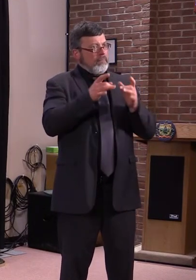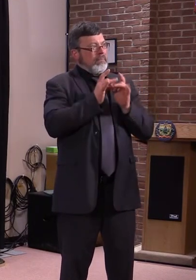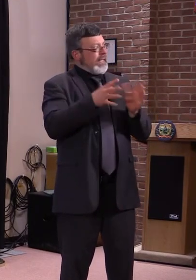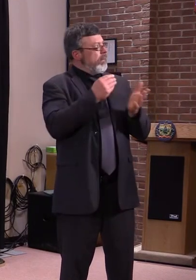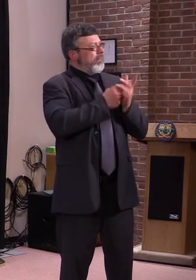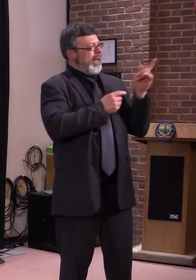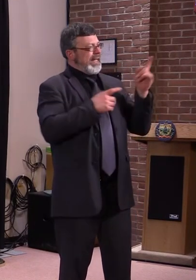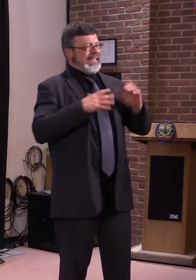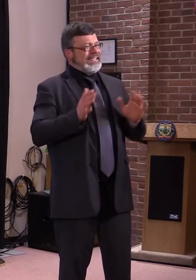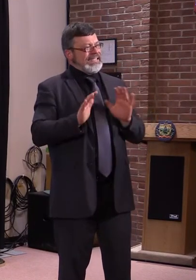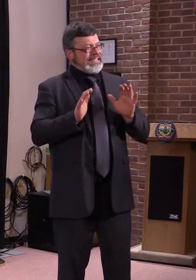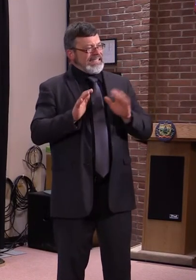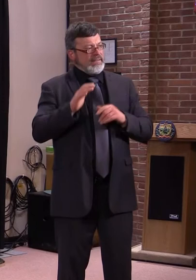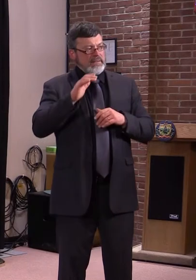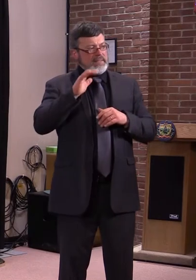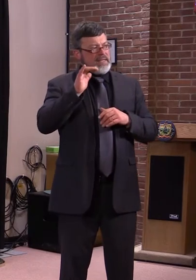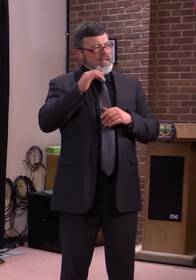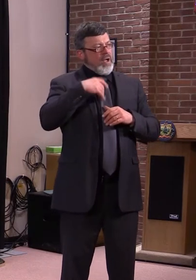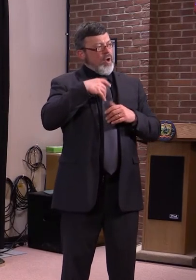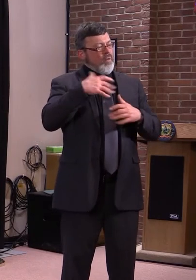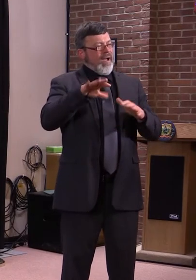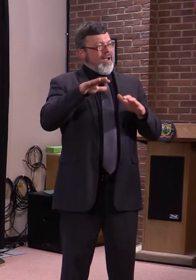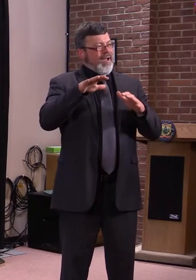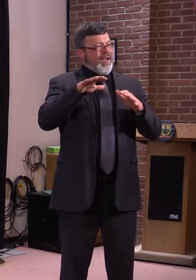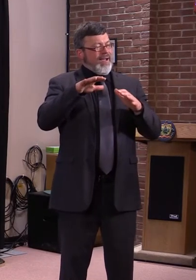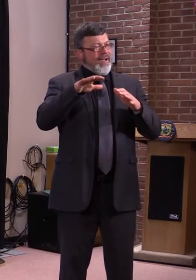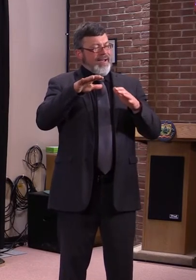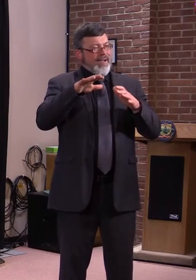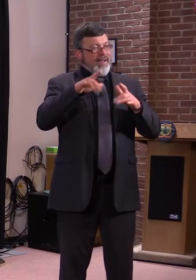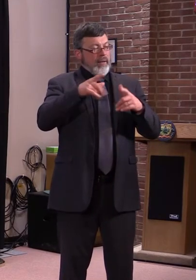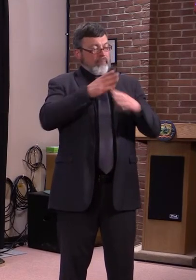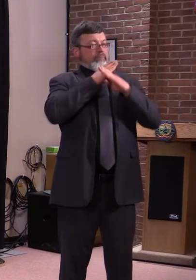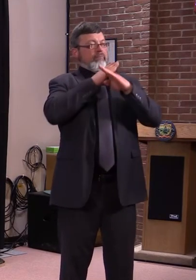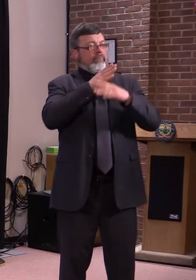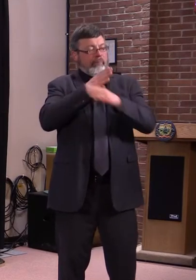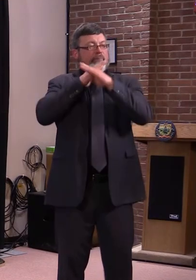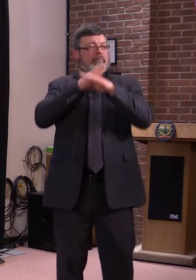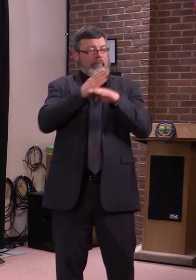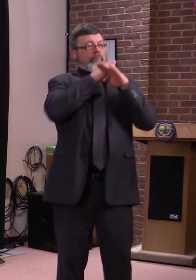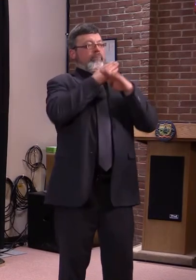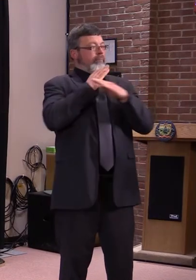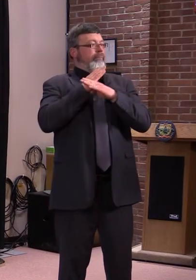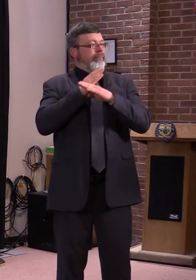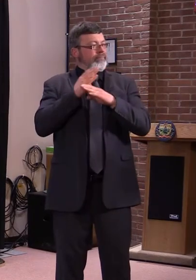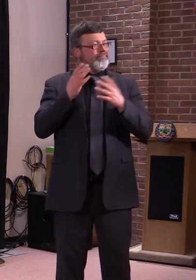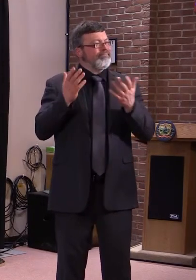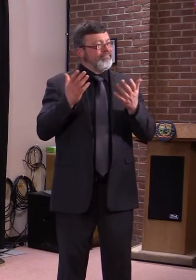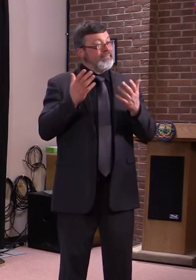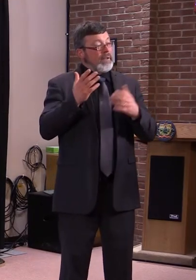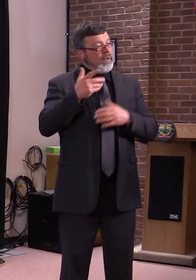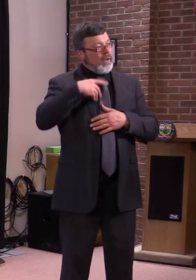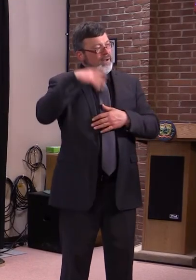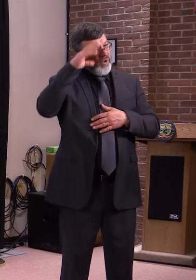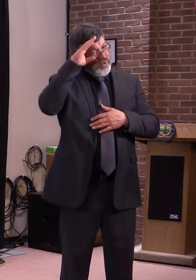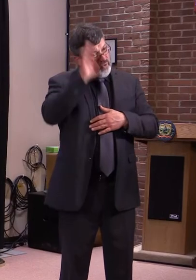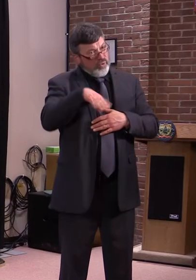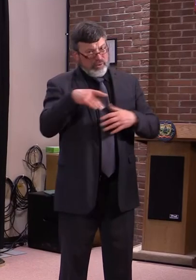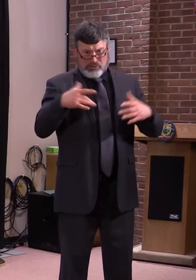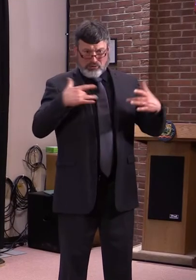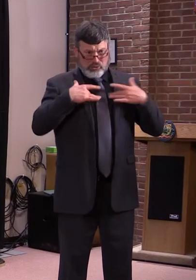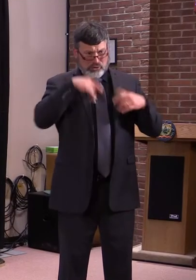projects built is another, like a secondary concern, but it's certainly in the mix, because